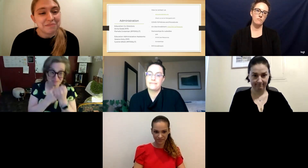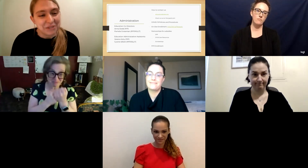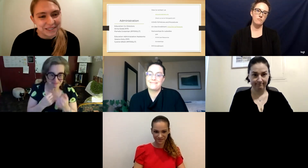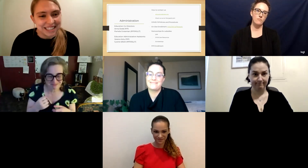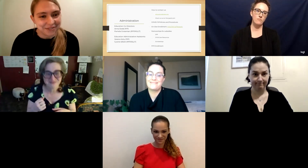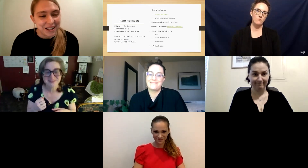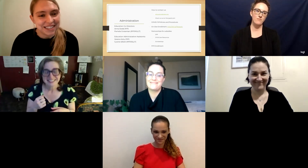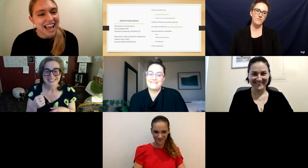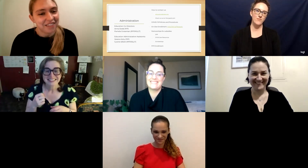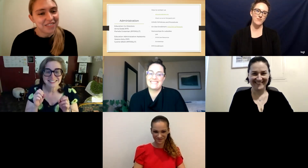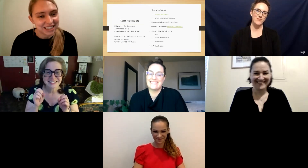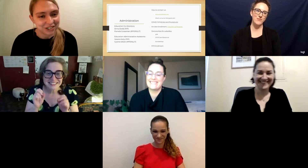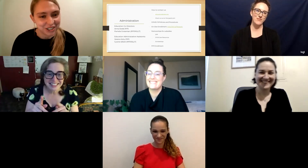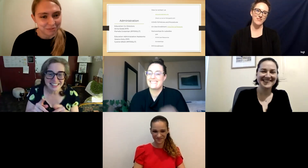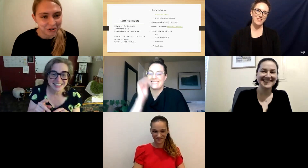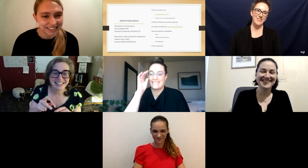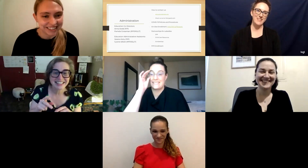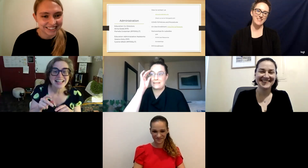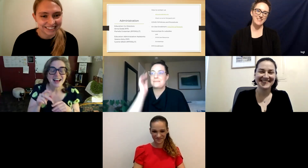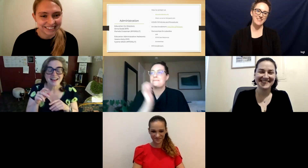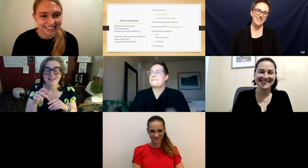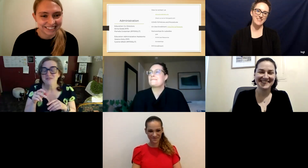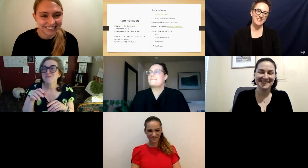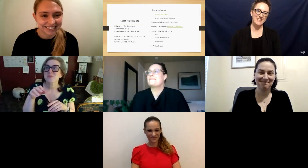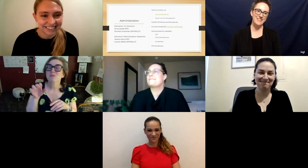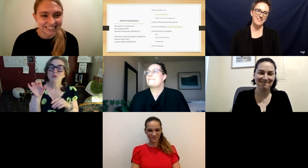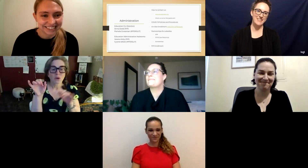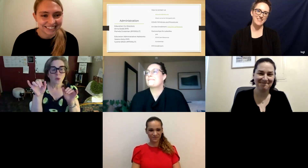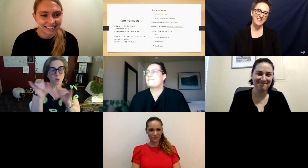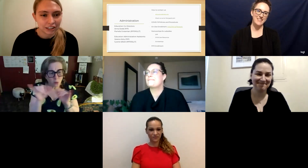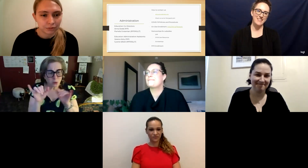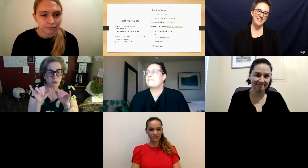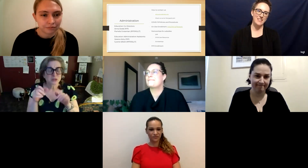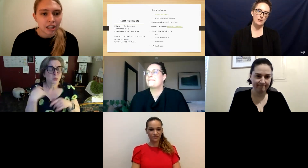and to be boosted as well, have that extra support.